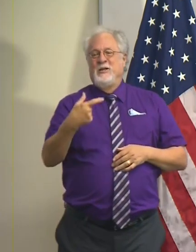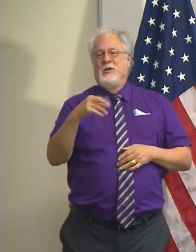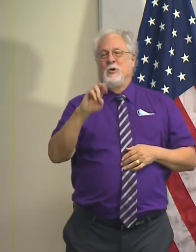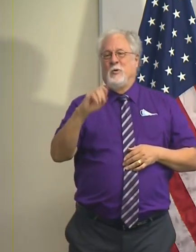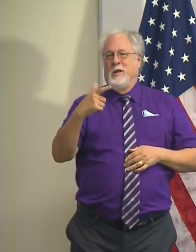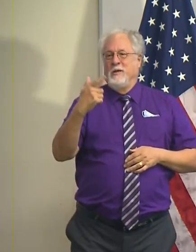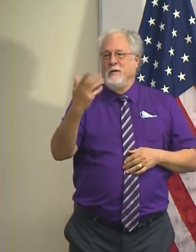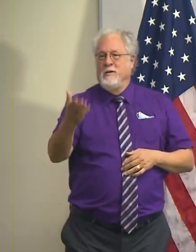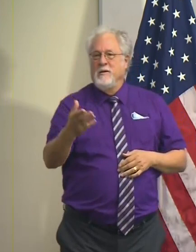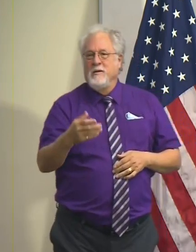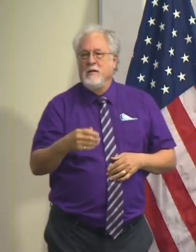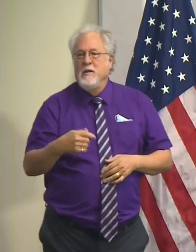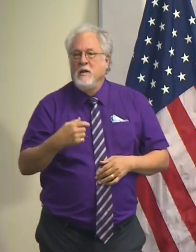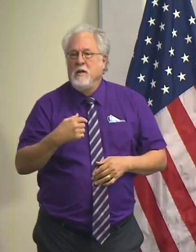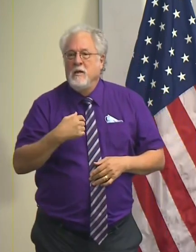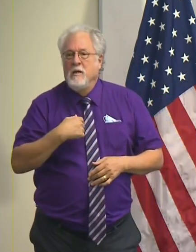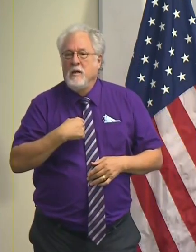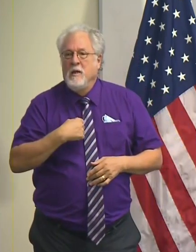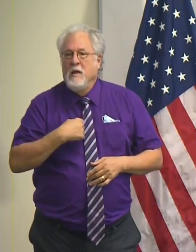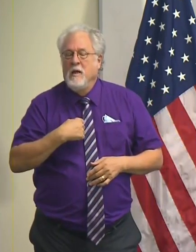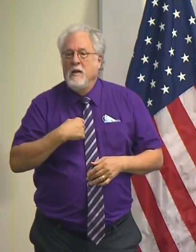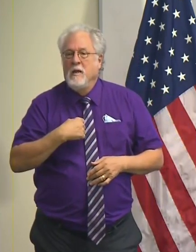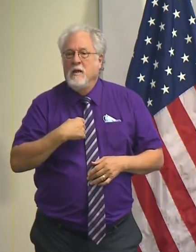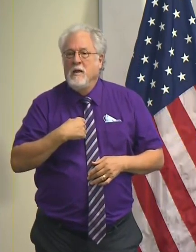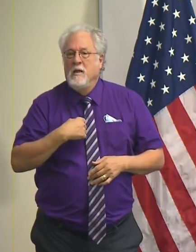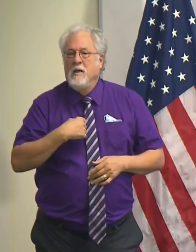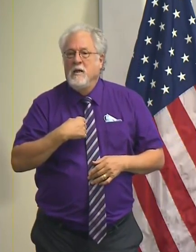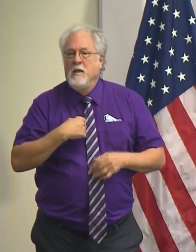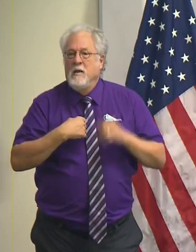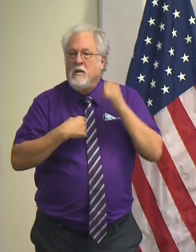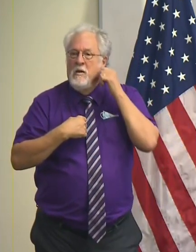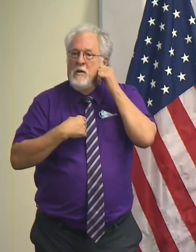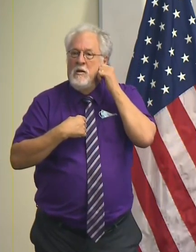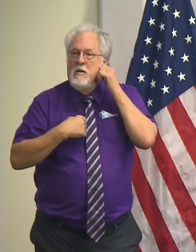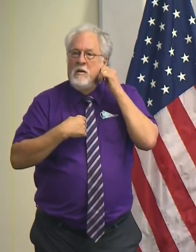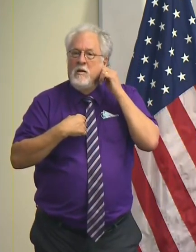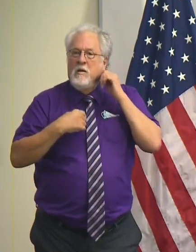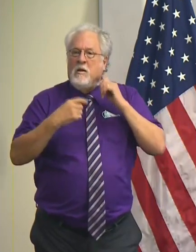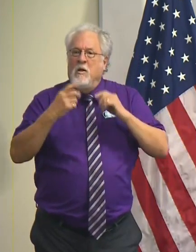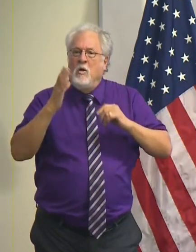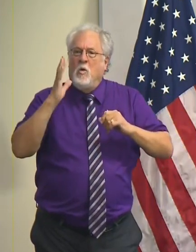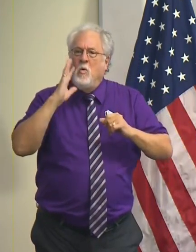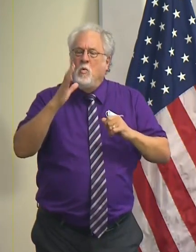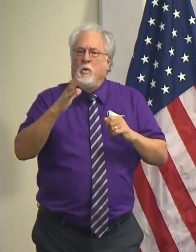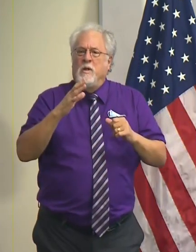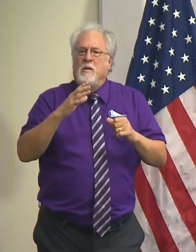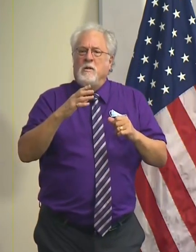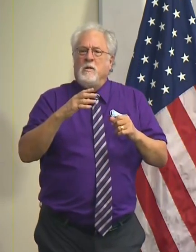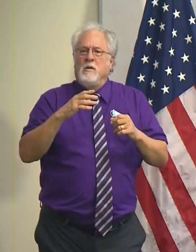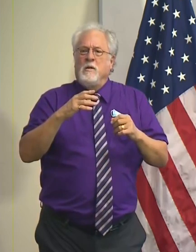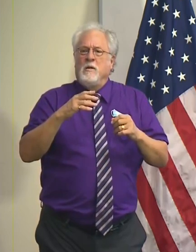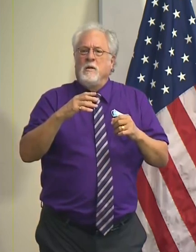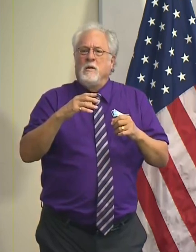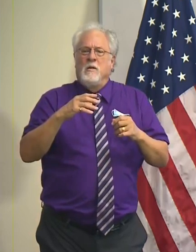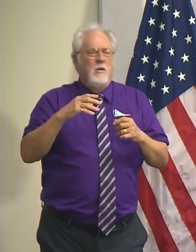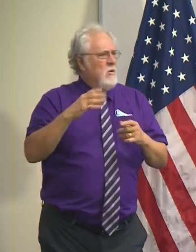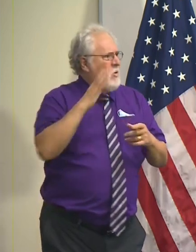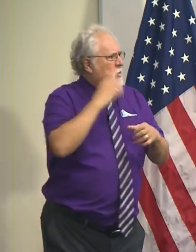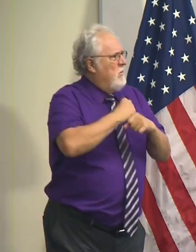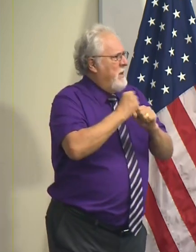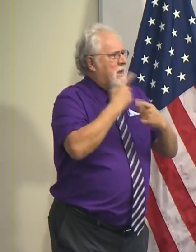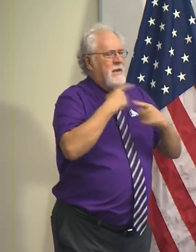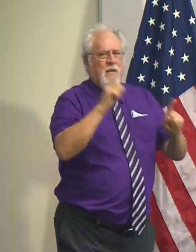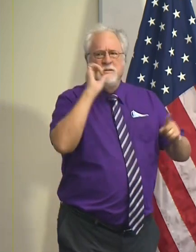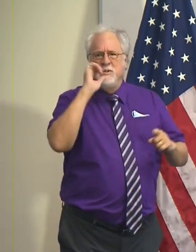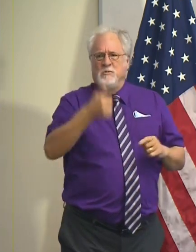Greg, go ahead. Governor, I think the biggest question will be from borrowers, whether they'll be included in some form for this Phase 3. Yeah, we'll make the